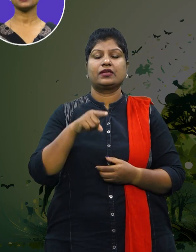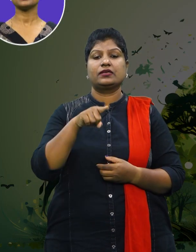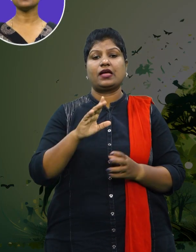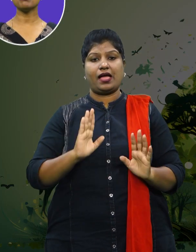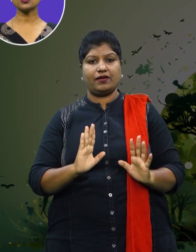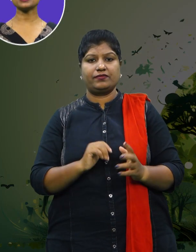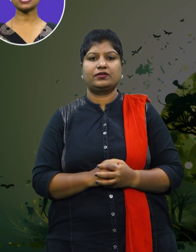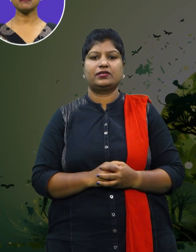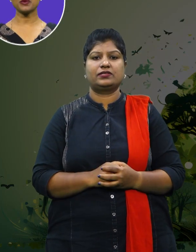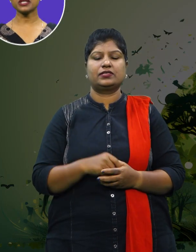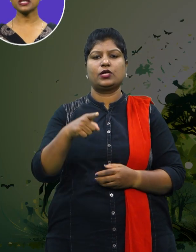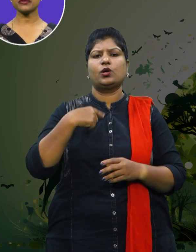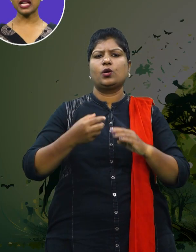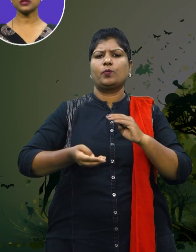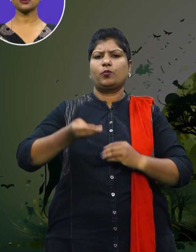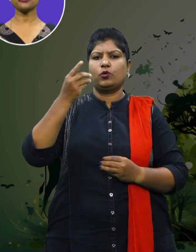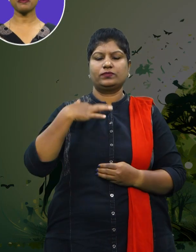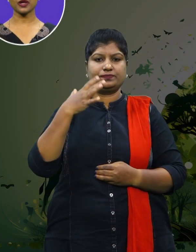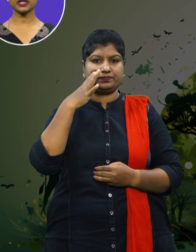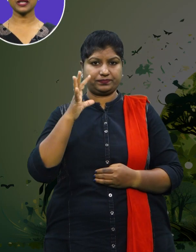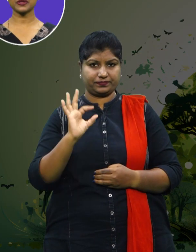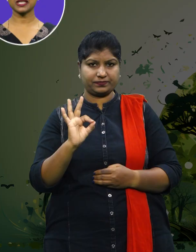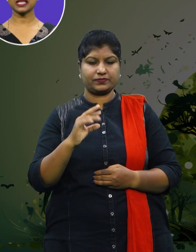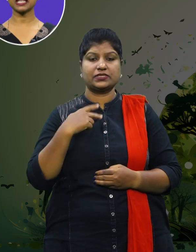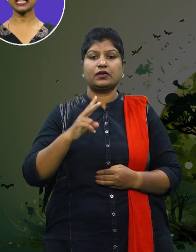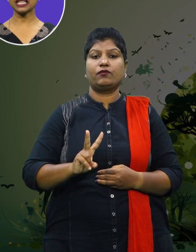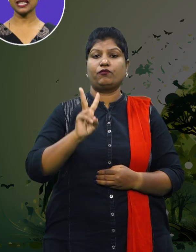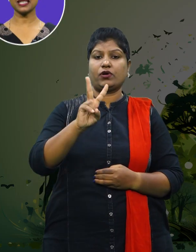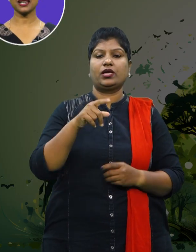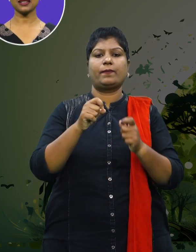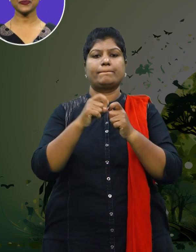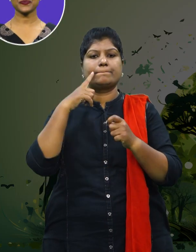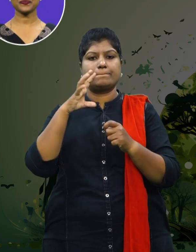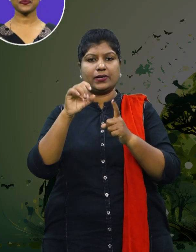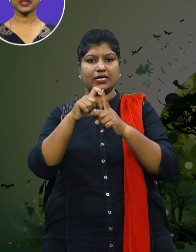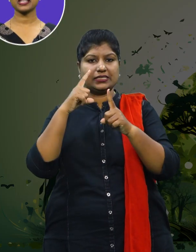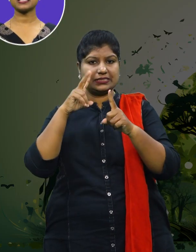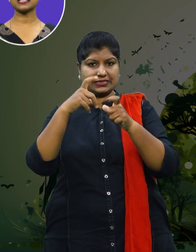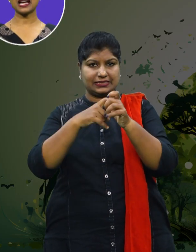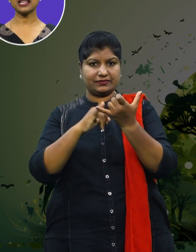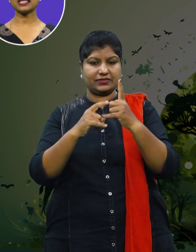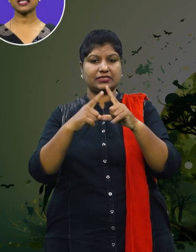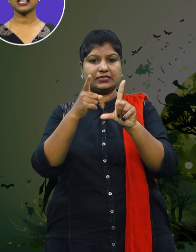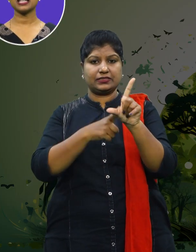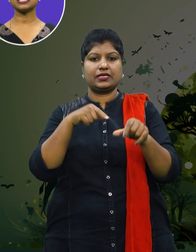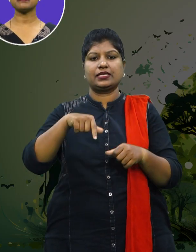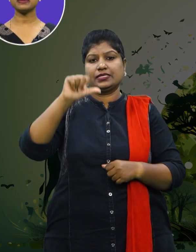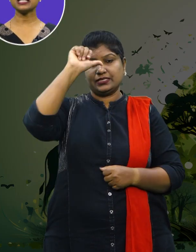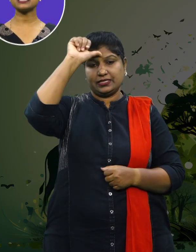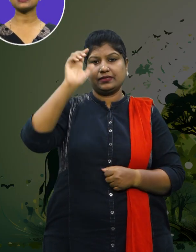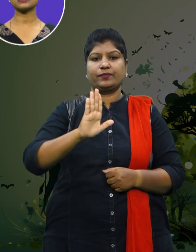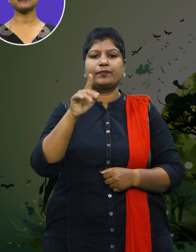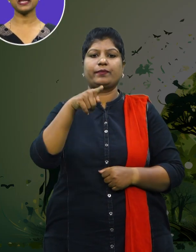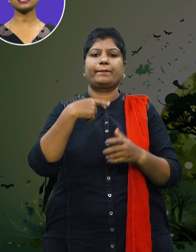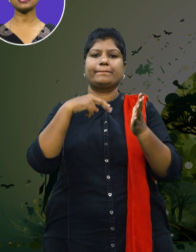Perhaps the most important value of biodiversity in India is that it